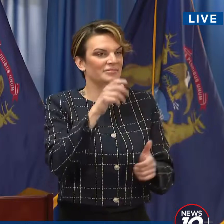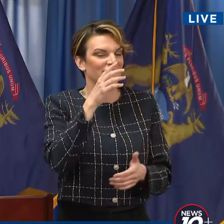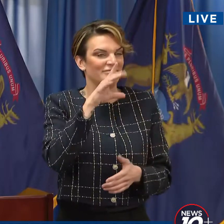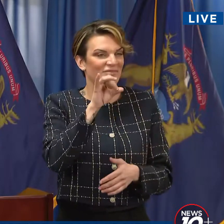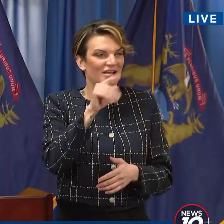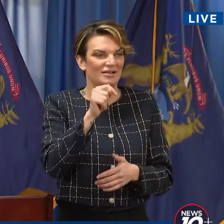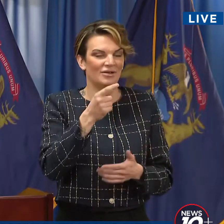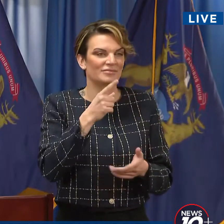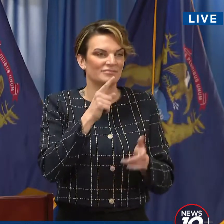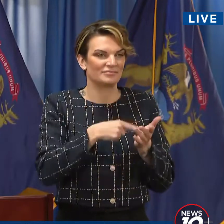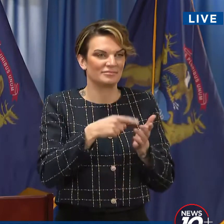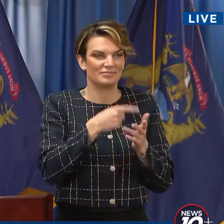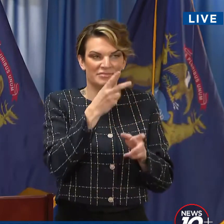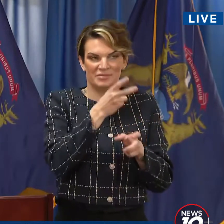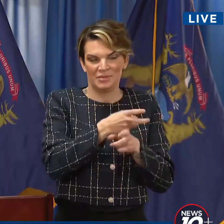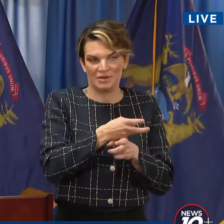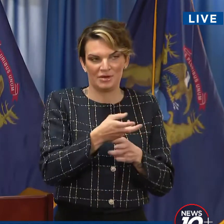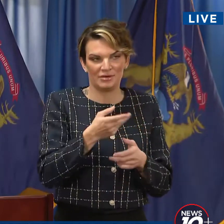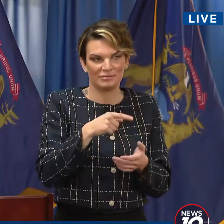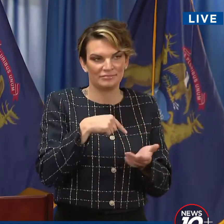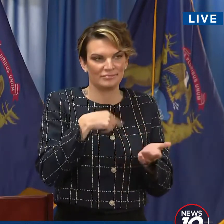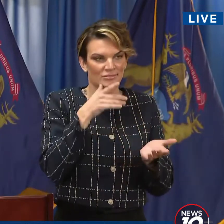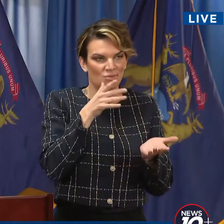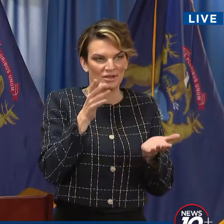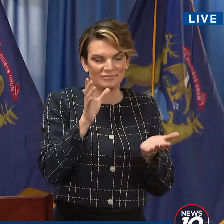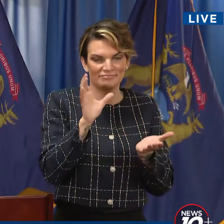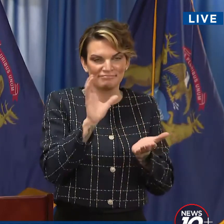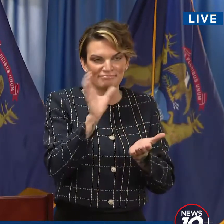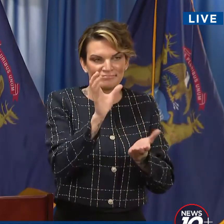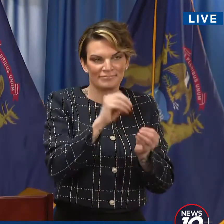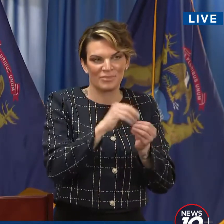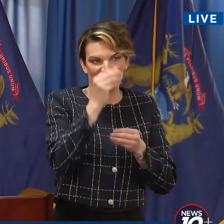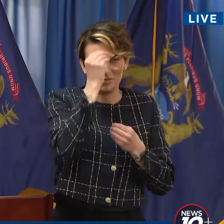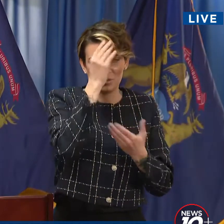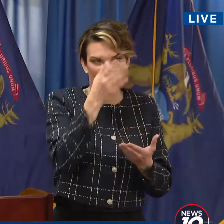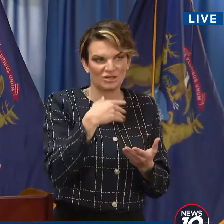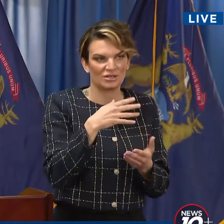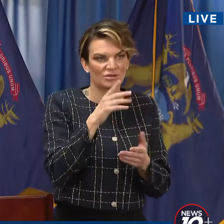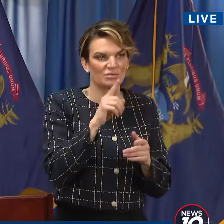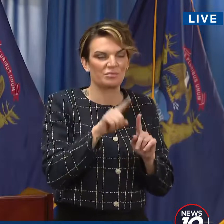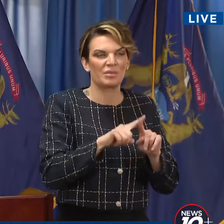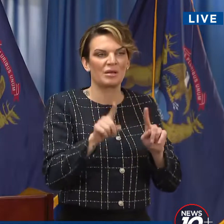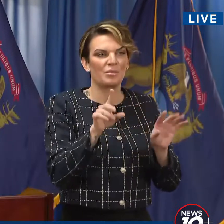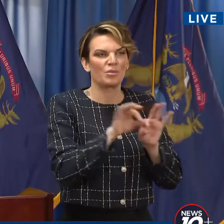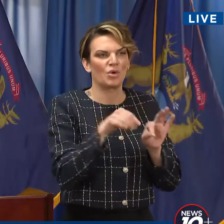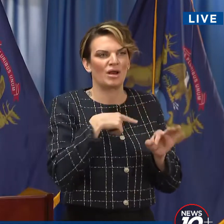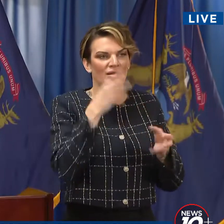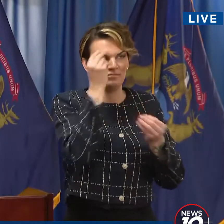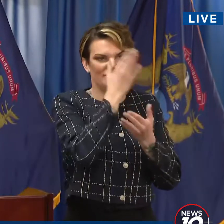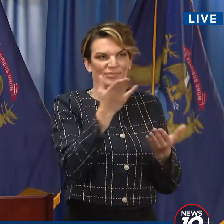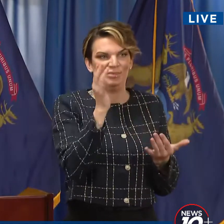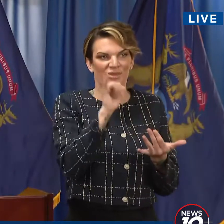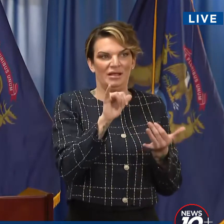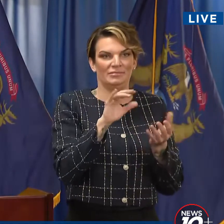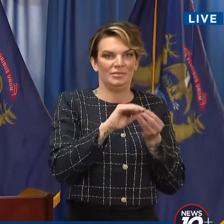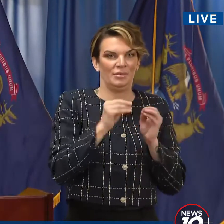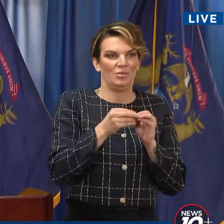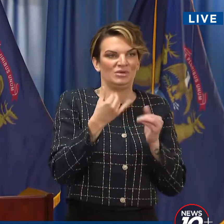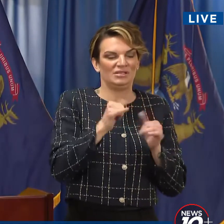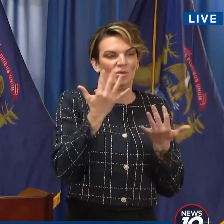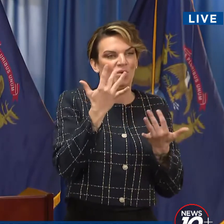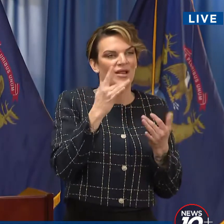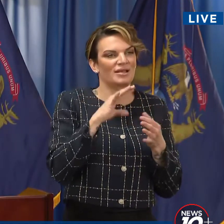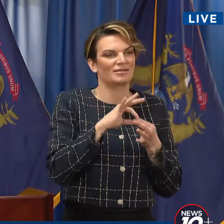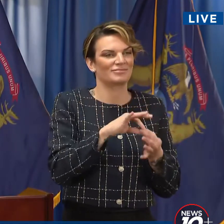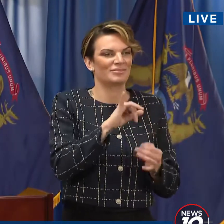uploaded into the voter file, which is when we learn of it. And so we'll keep tabs on that. I just want folks to know that that's a number that's still outstanding, and